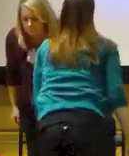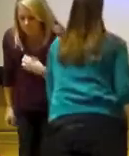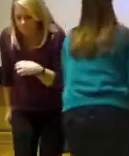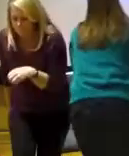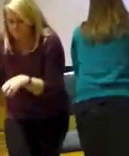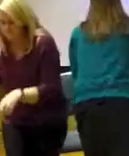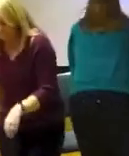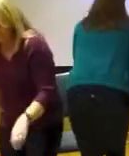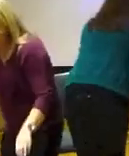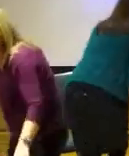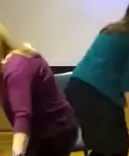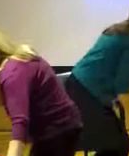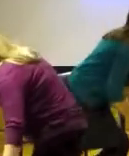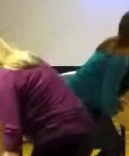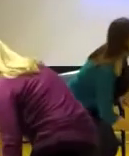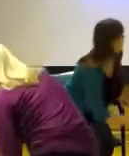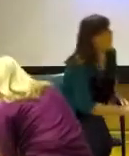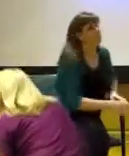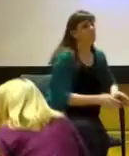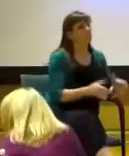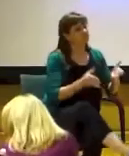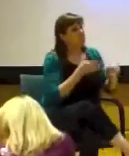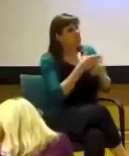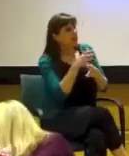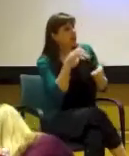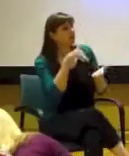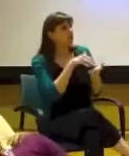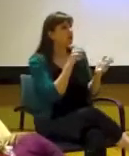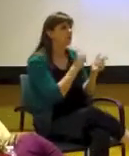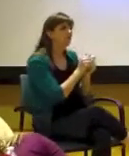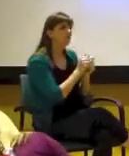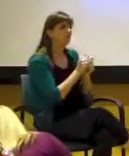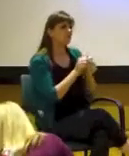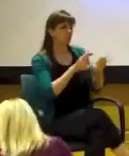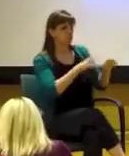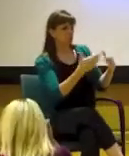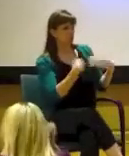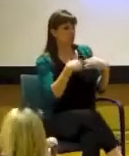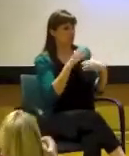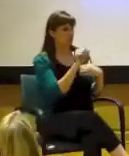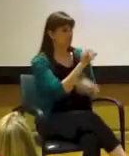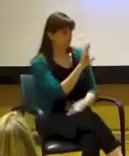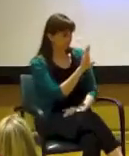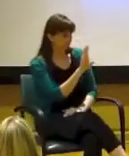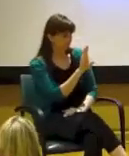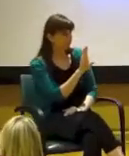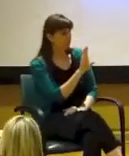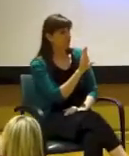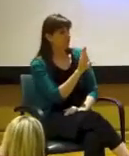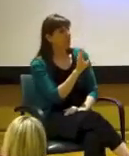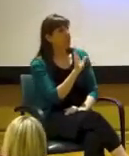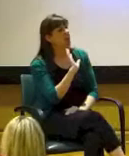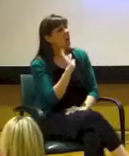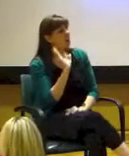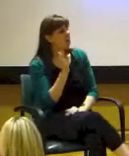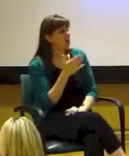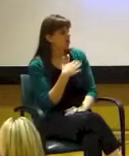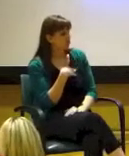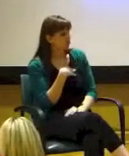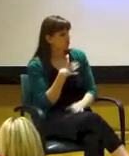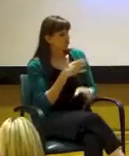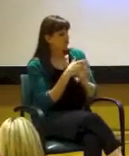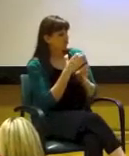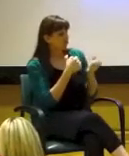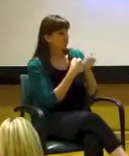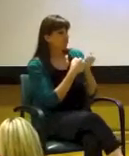in a population of patients who have spina bifida is our main ally is